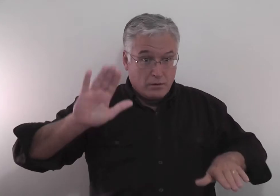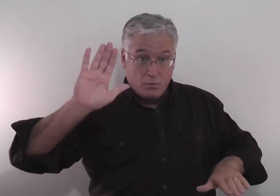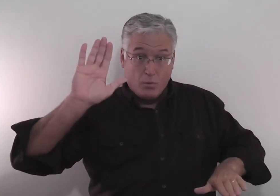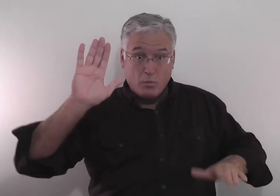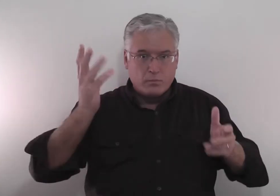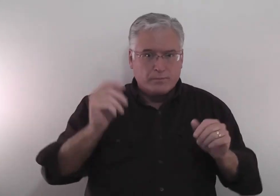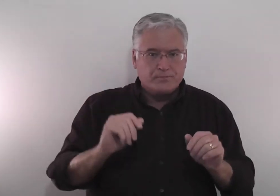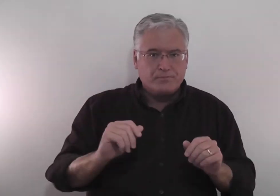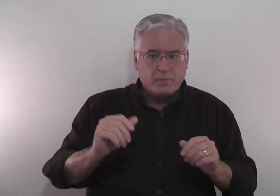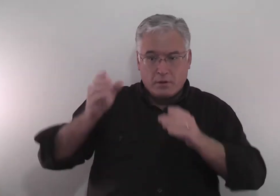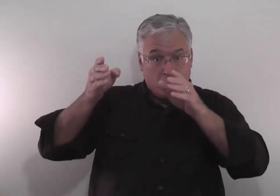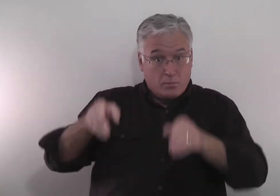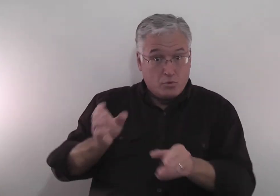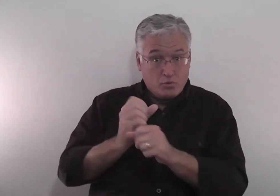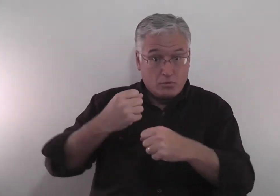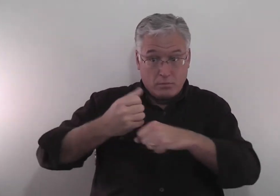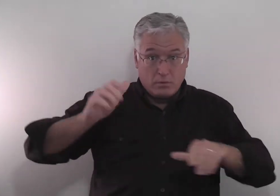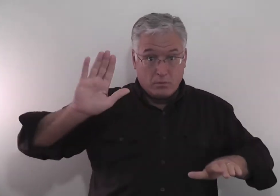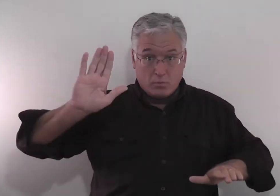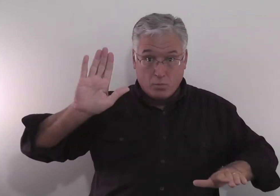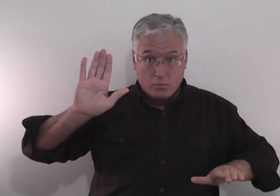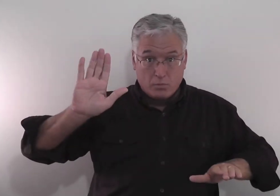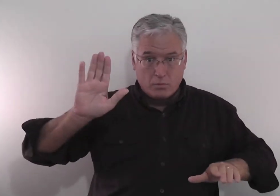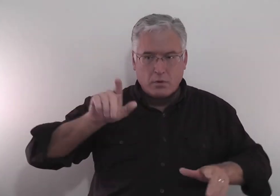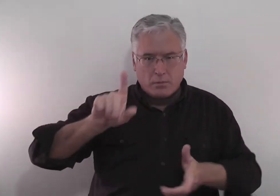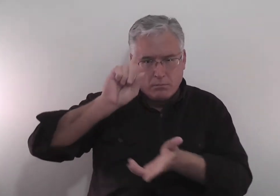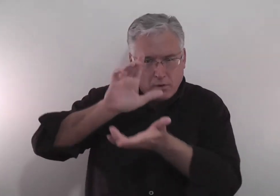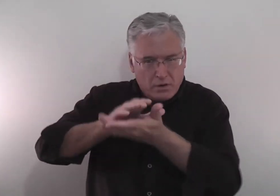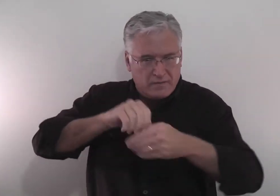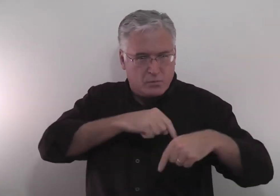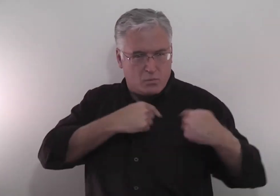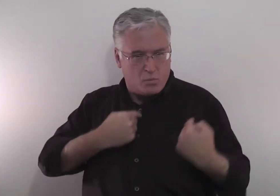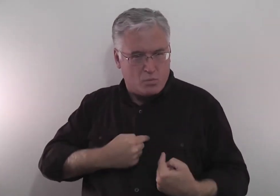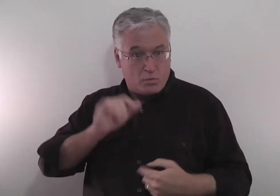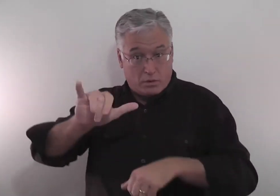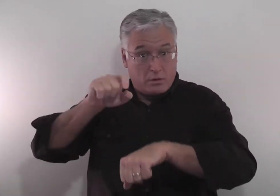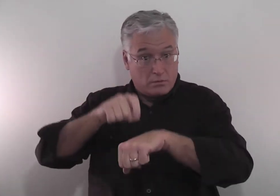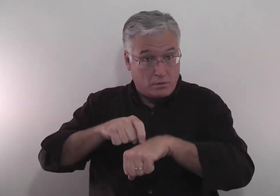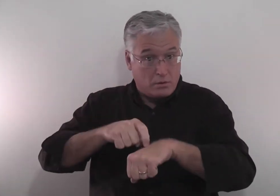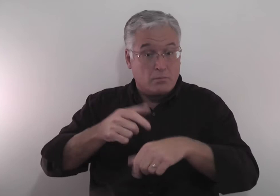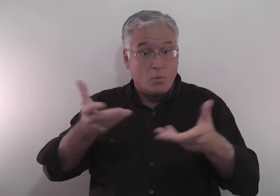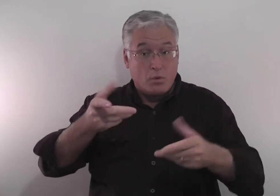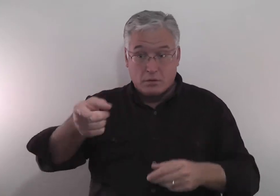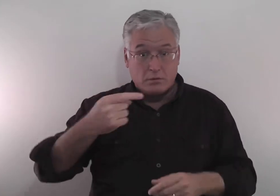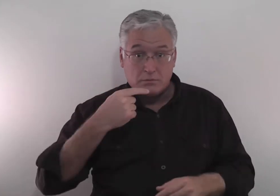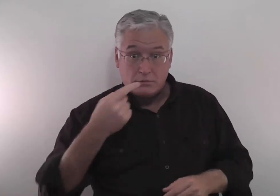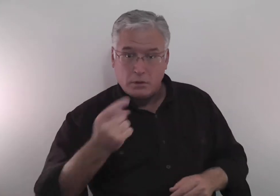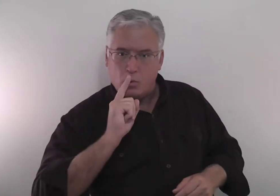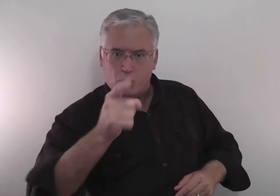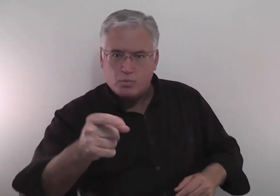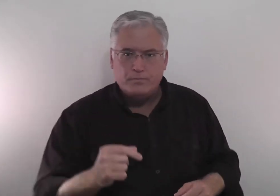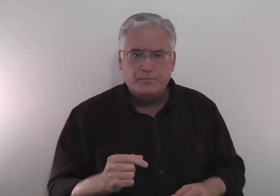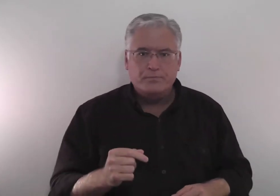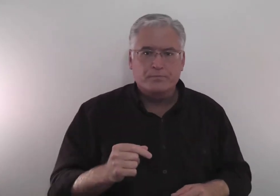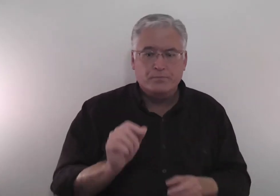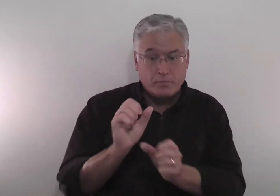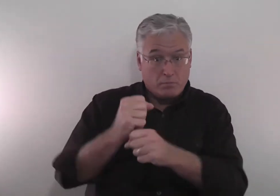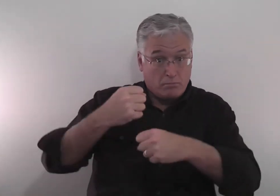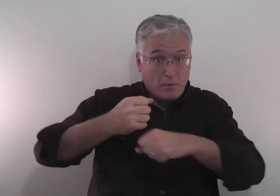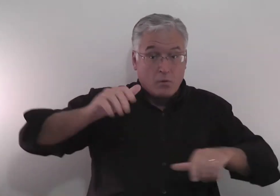Now, an important part of taking an oath, making a vow, it's important that our heart at the time is